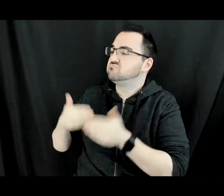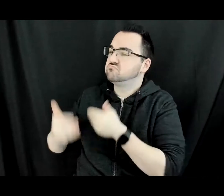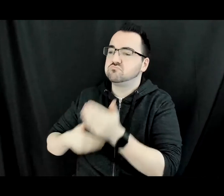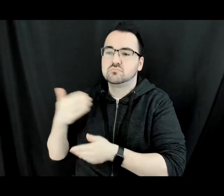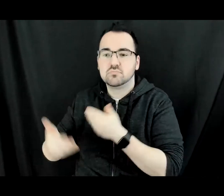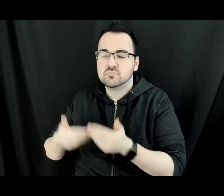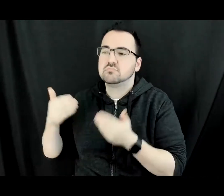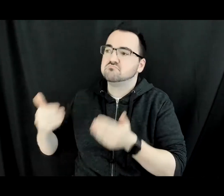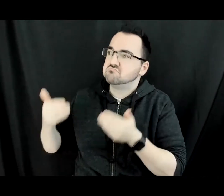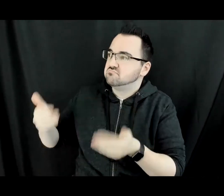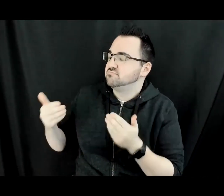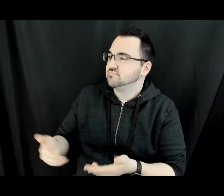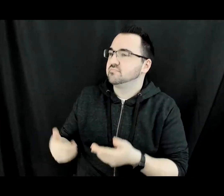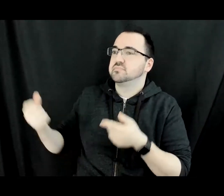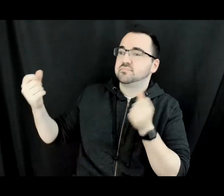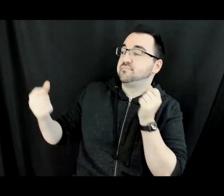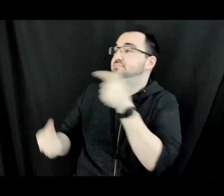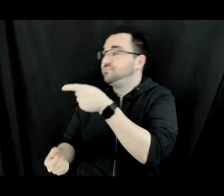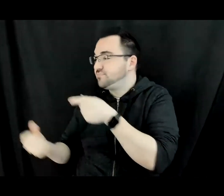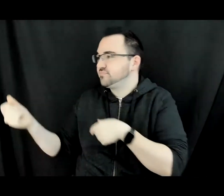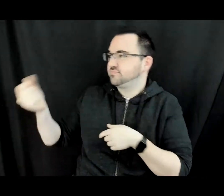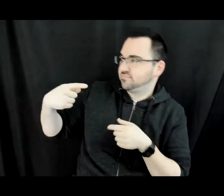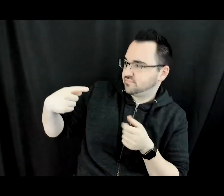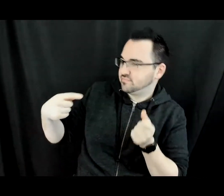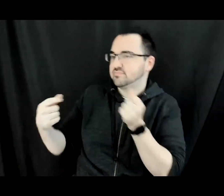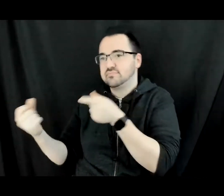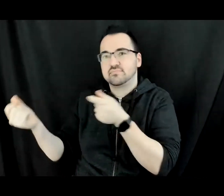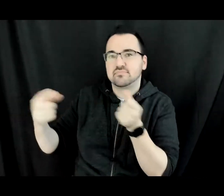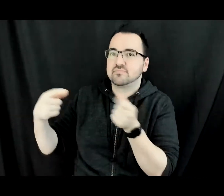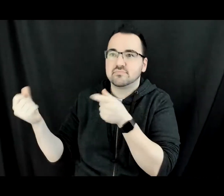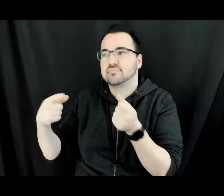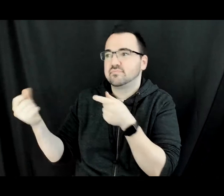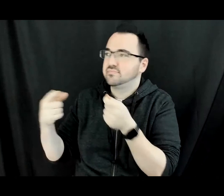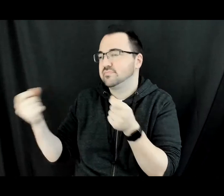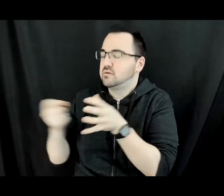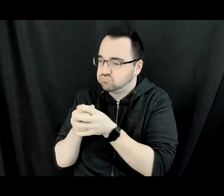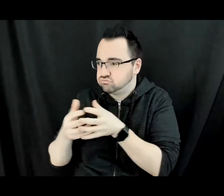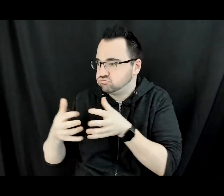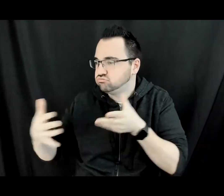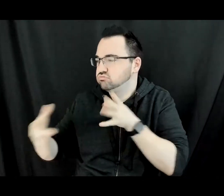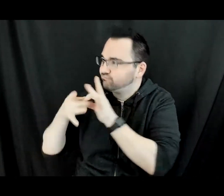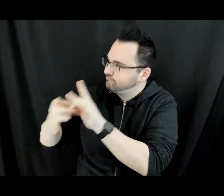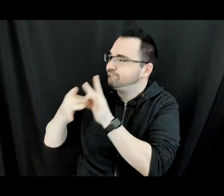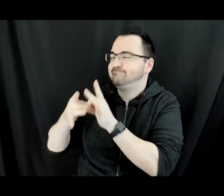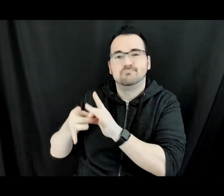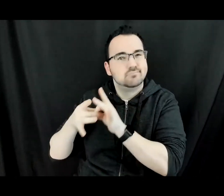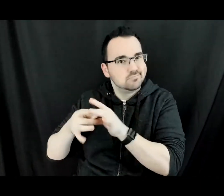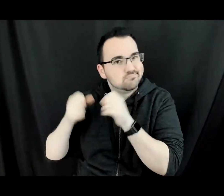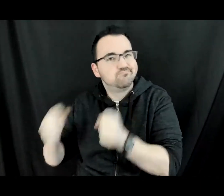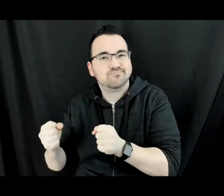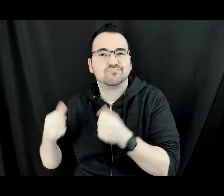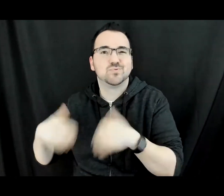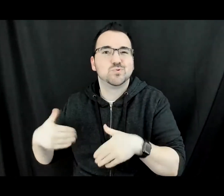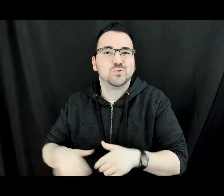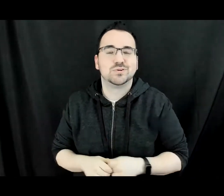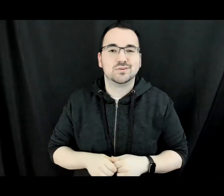again. And then we went out for lunch, and a real friendship evolved. And they always seemed to have time for me, not